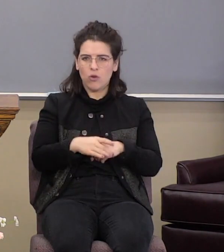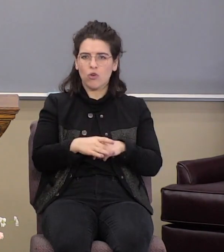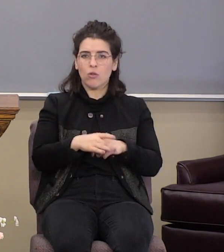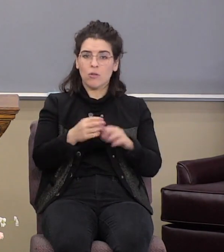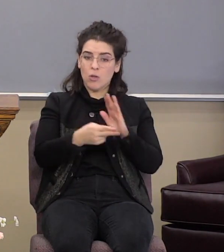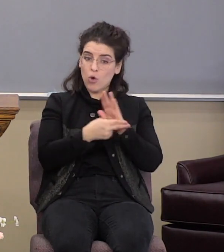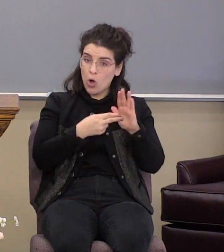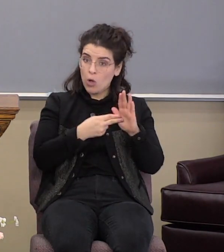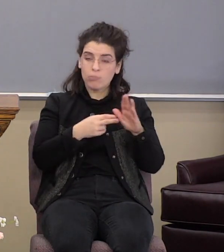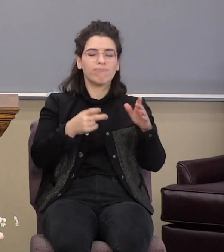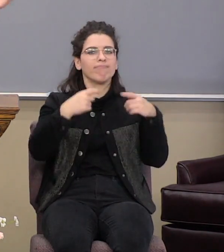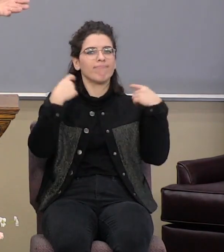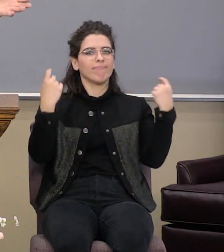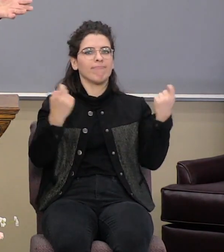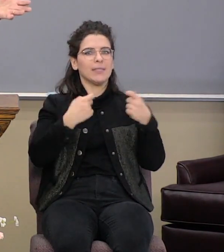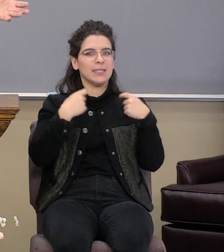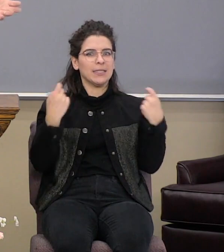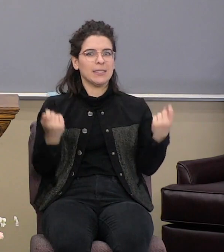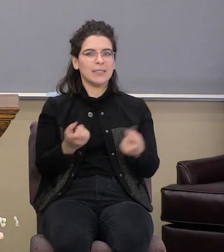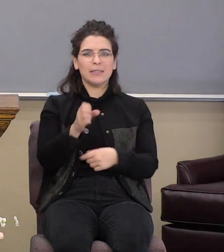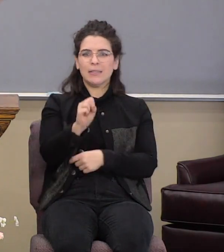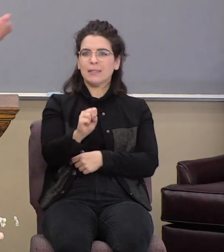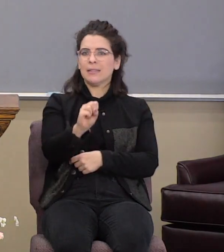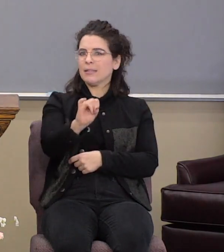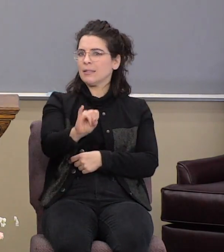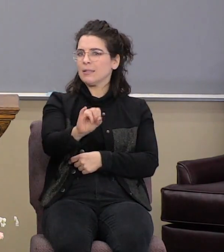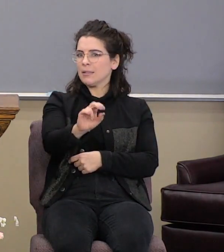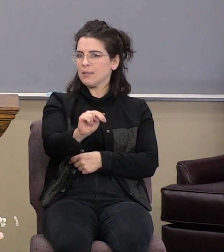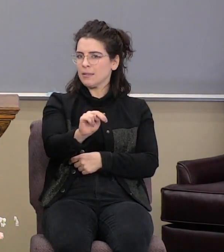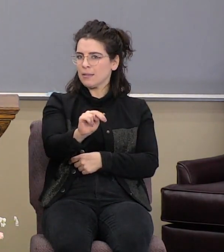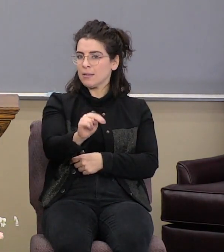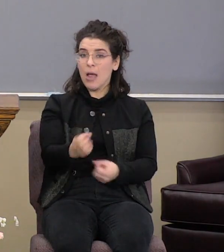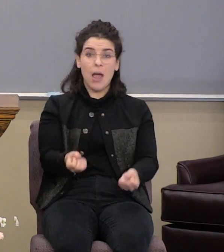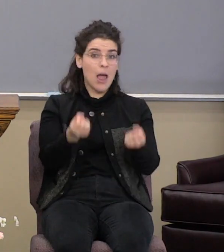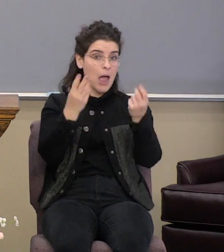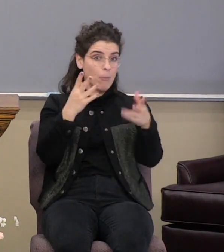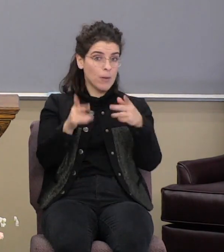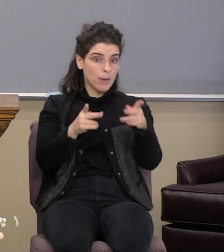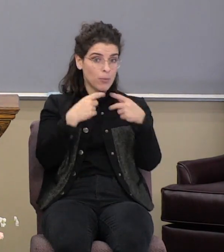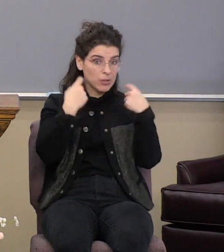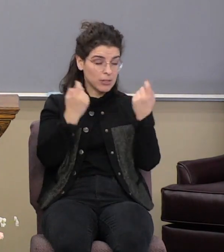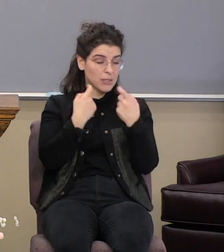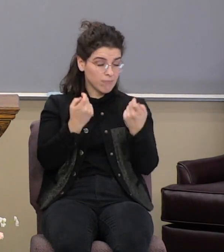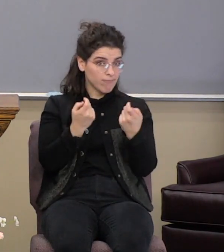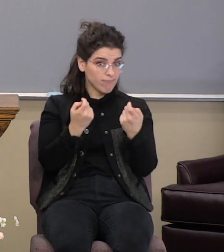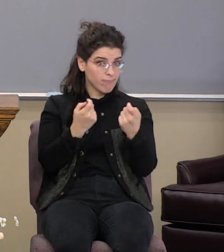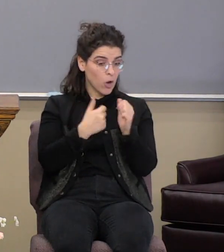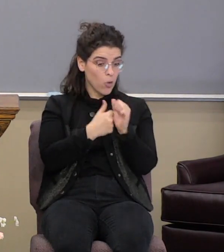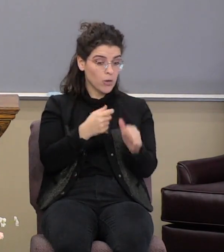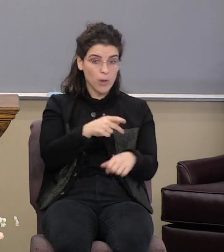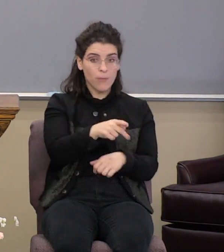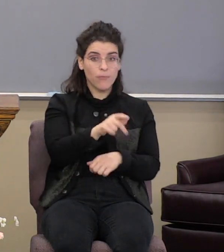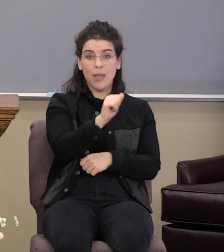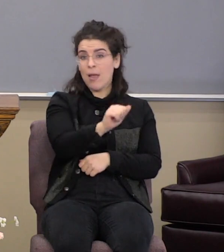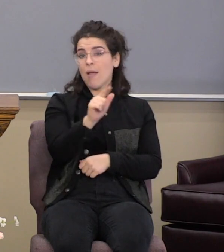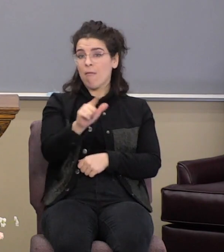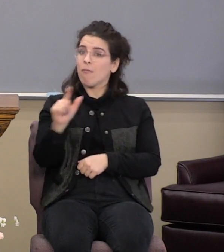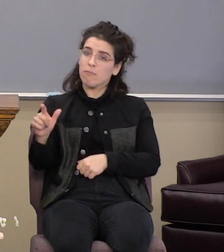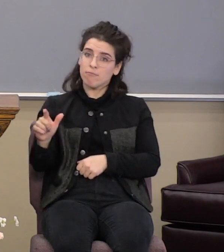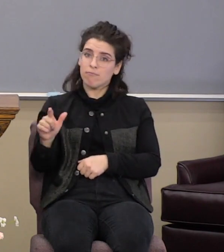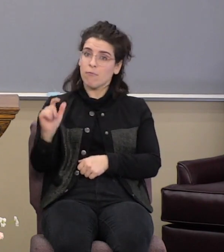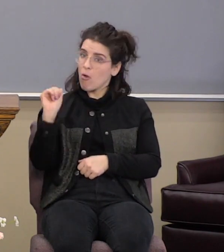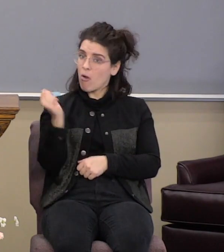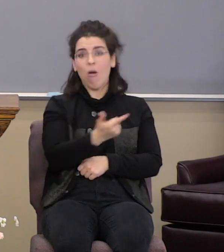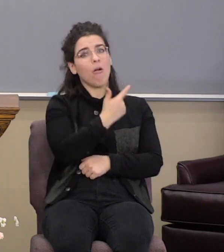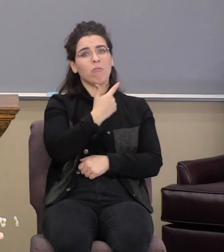sin. And how many have sinned, according to Paul? A double hockey sticks, right?